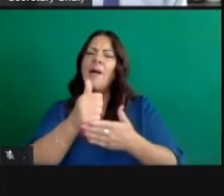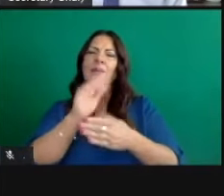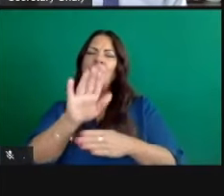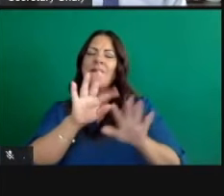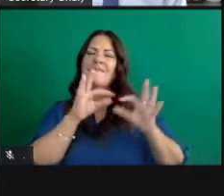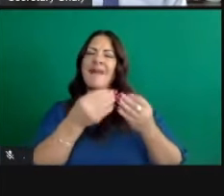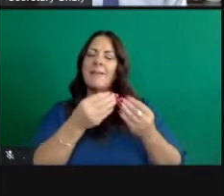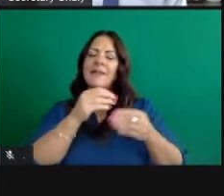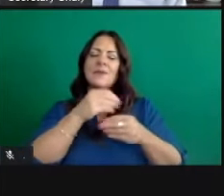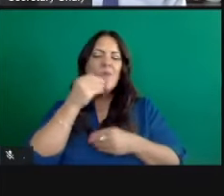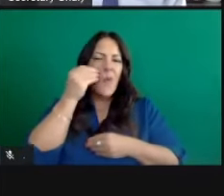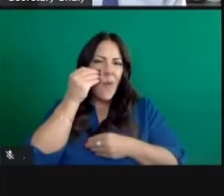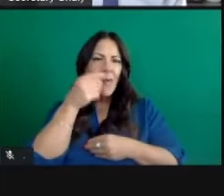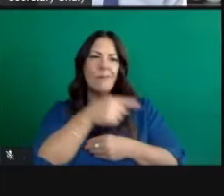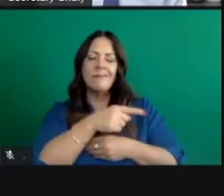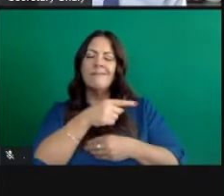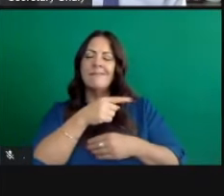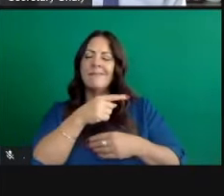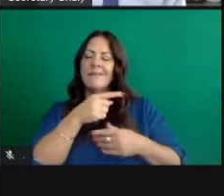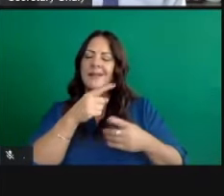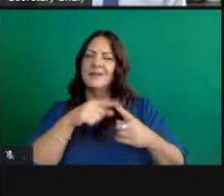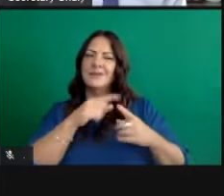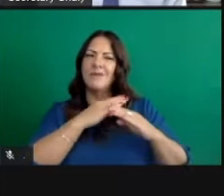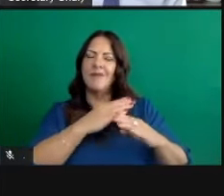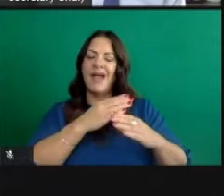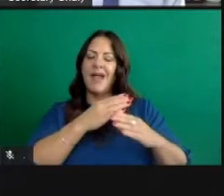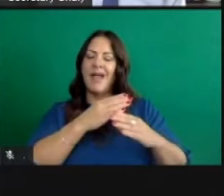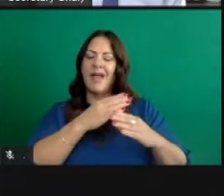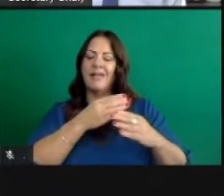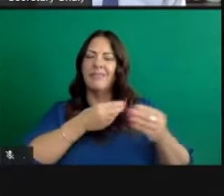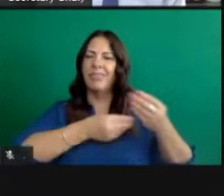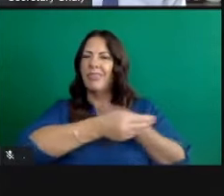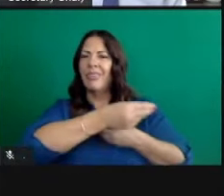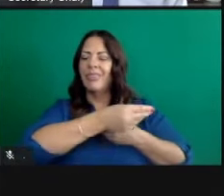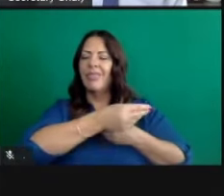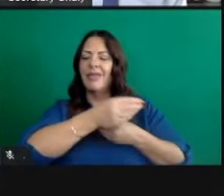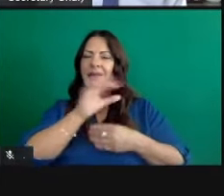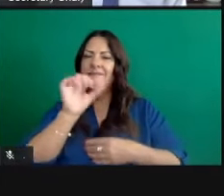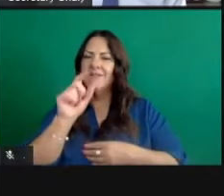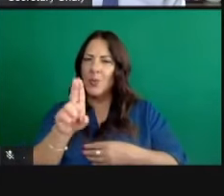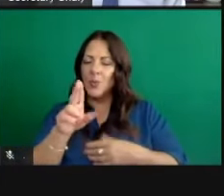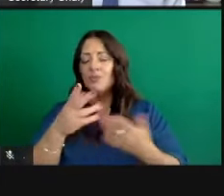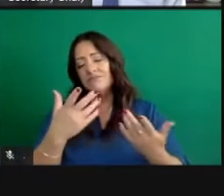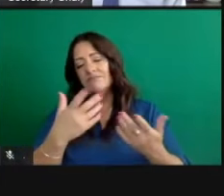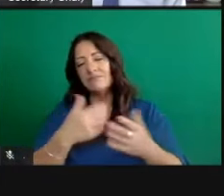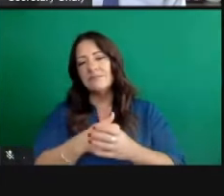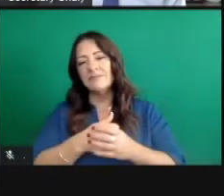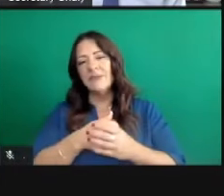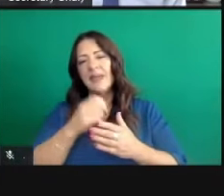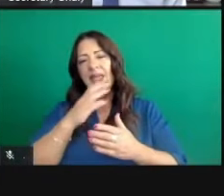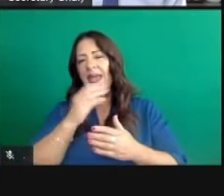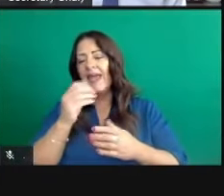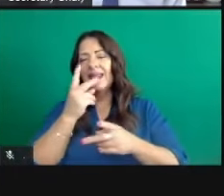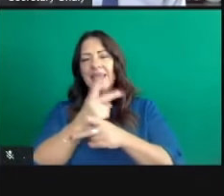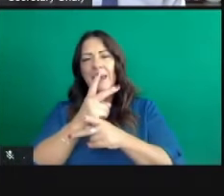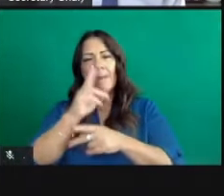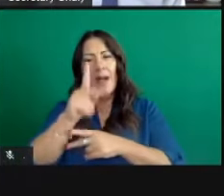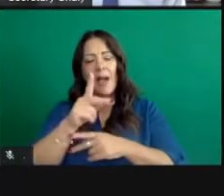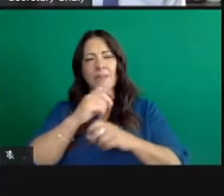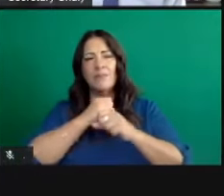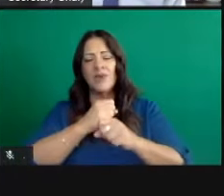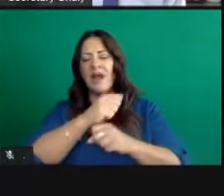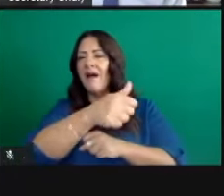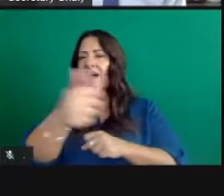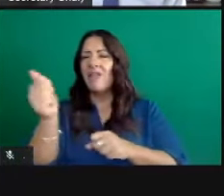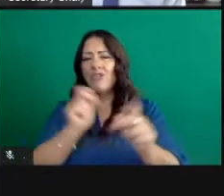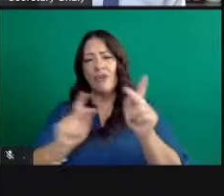system, and many others as we continue our fight with against COVID and keeping